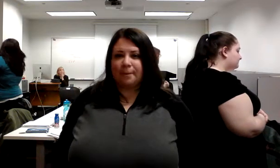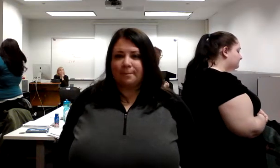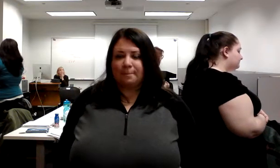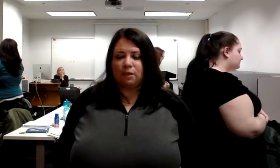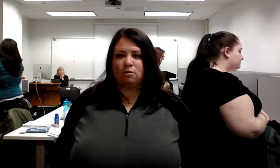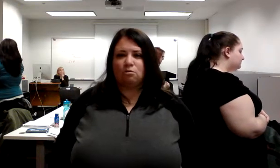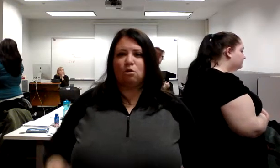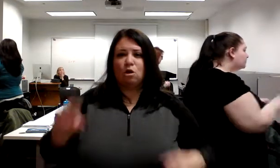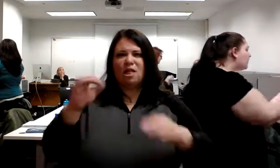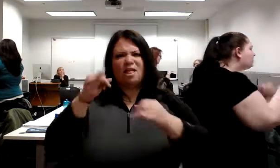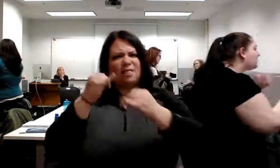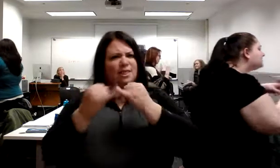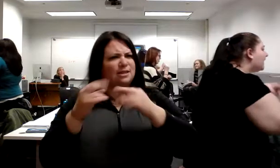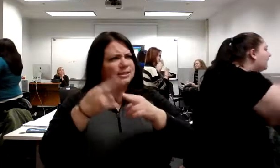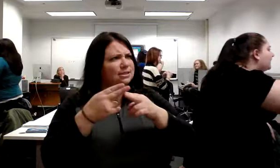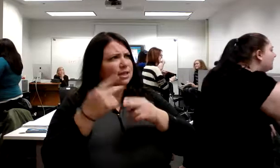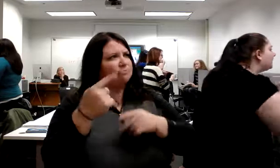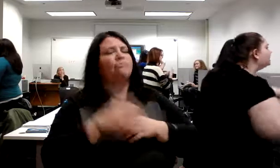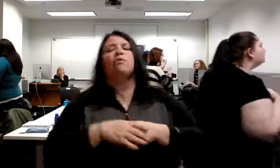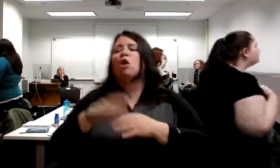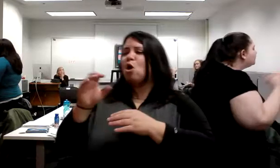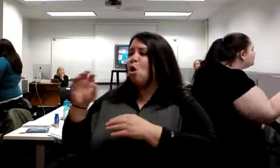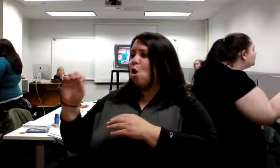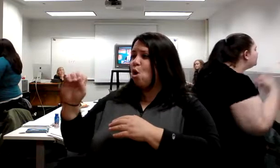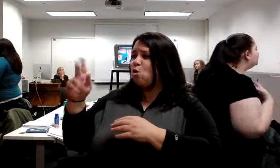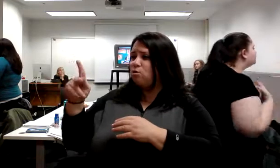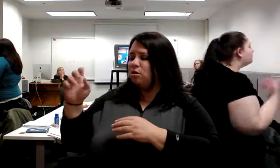O'Keeffe. I always pretend like I'm sneezing.